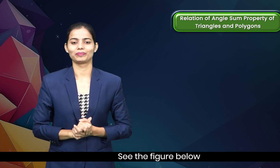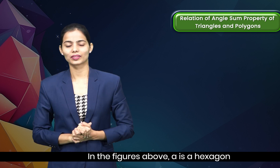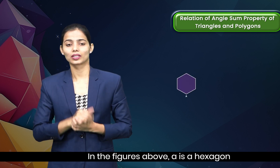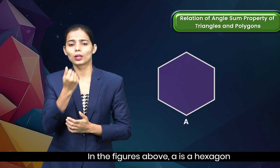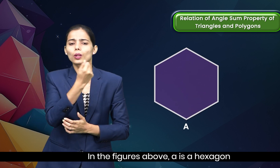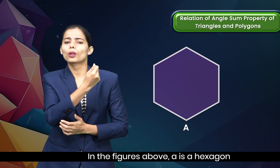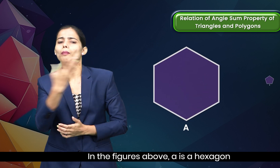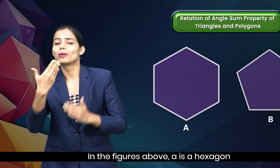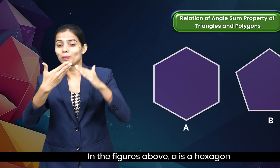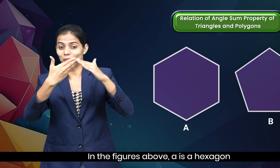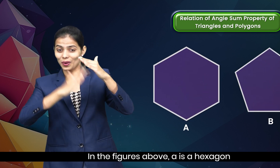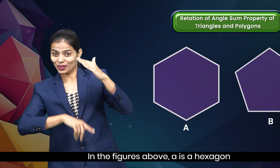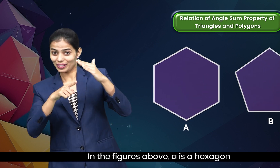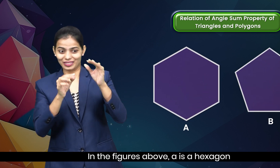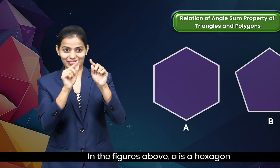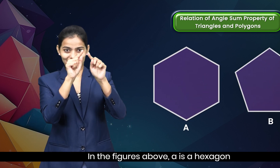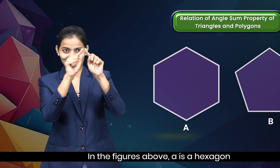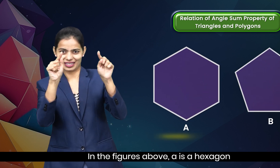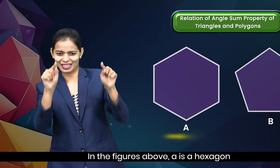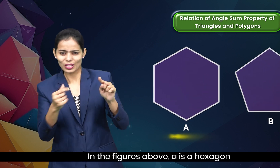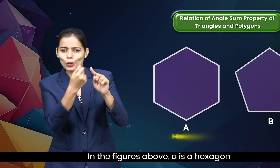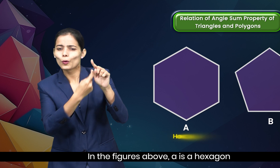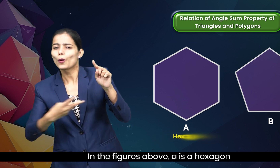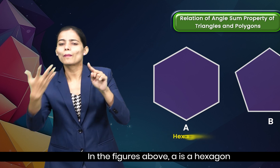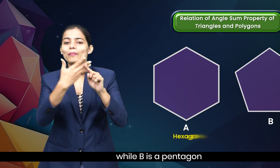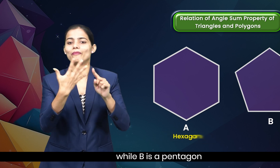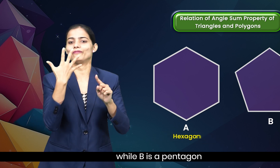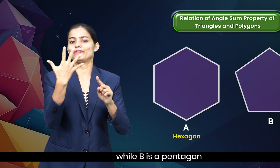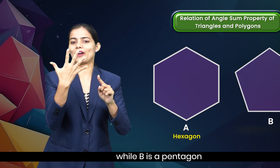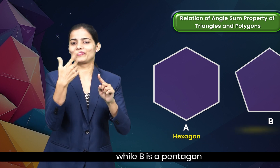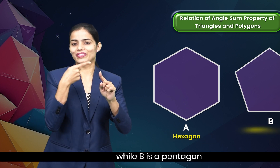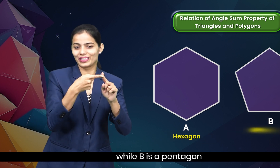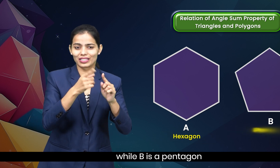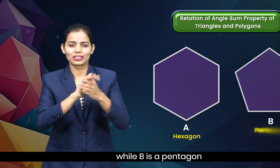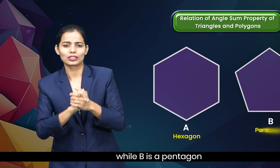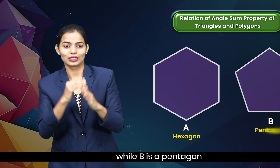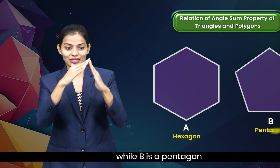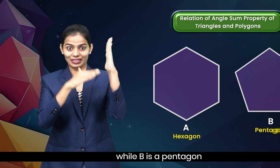In the figures above, A is a hexagon while B is a pentagon.